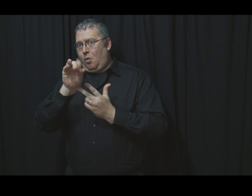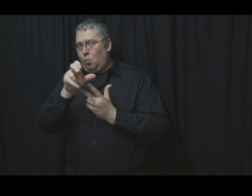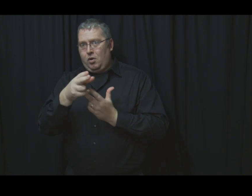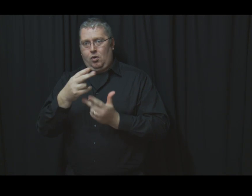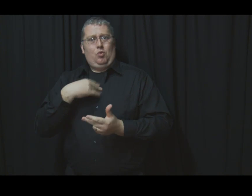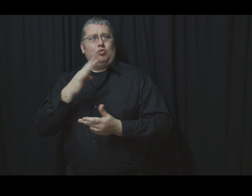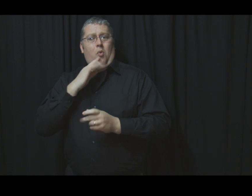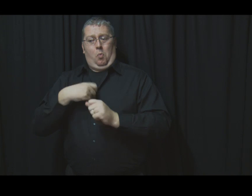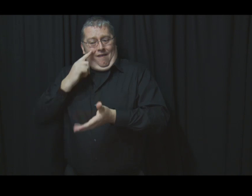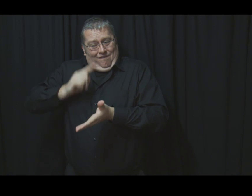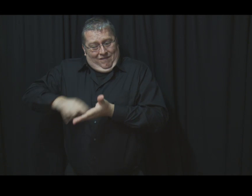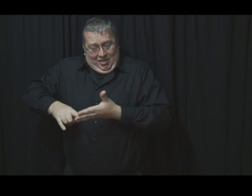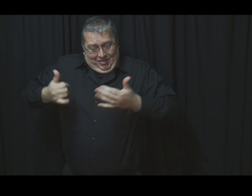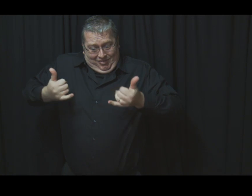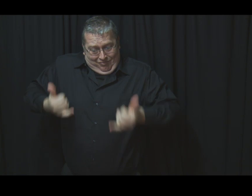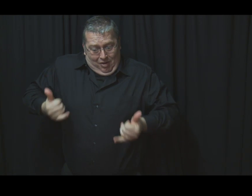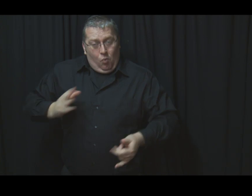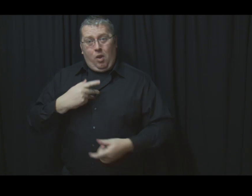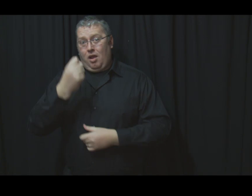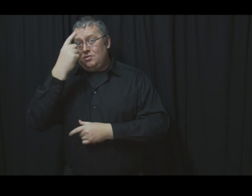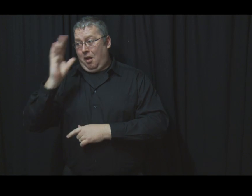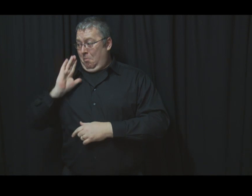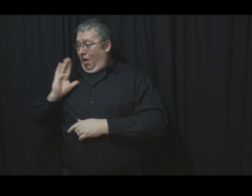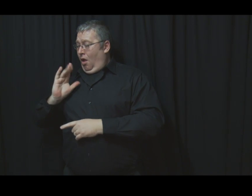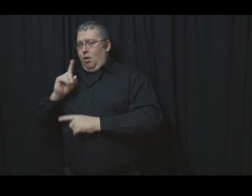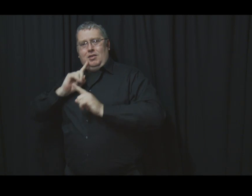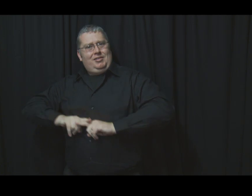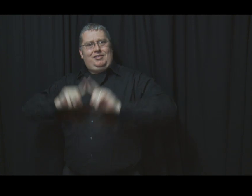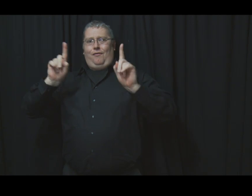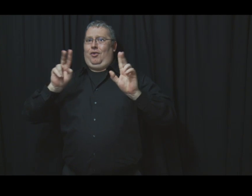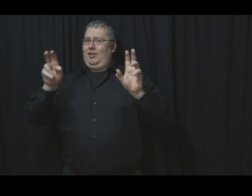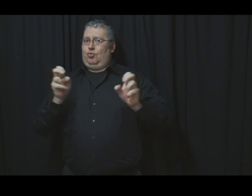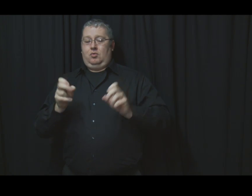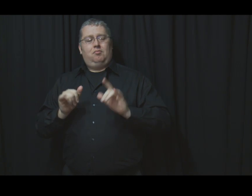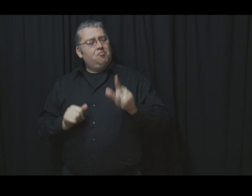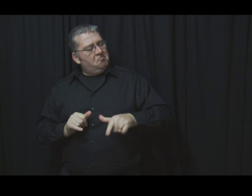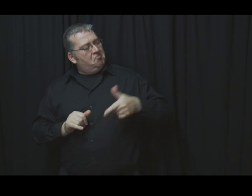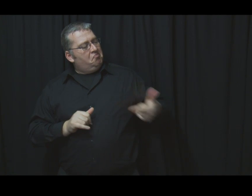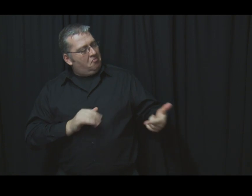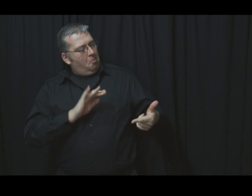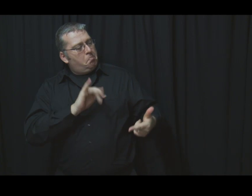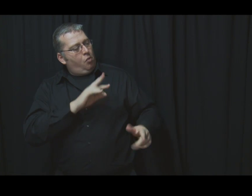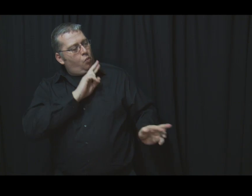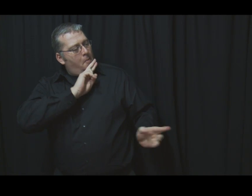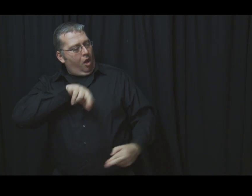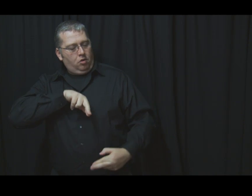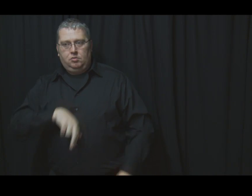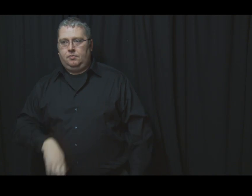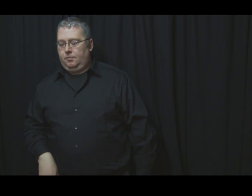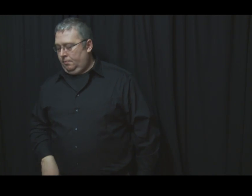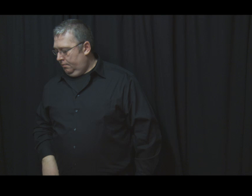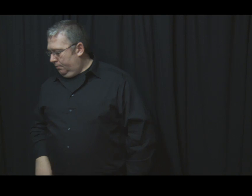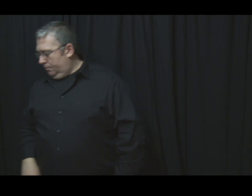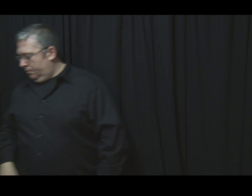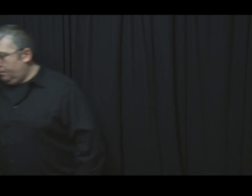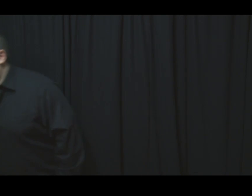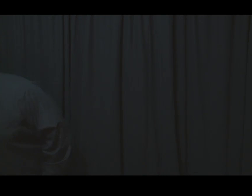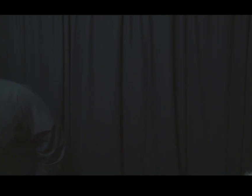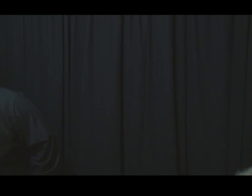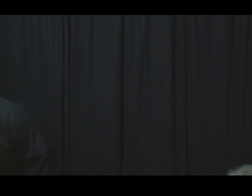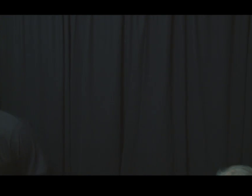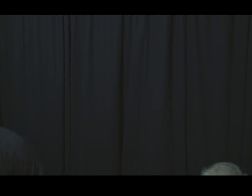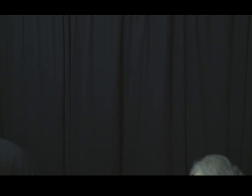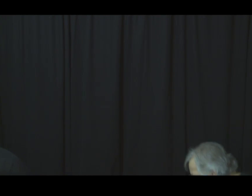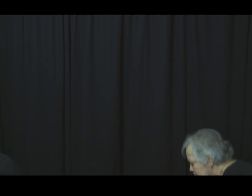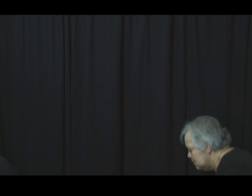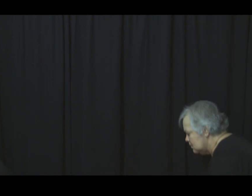the present. Understanding the past is a whole different matter. Mr. Nye, 1 minute response. Thank you, Mr. Ham. I have to disabuse